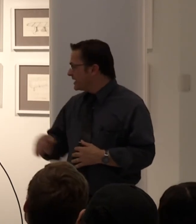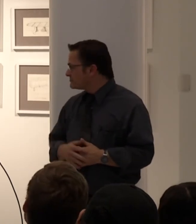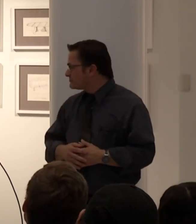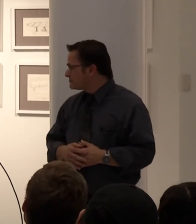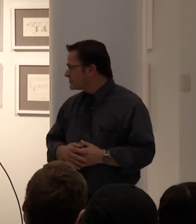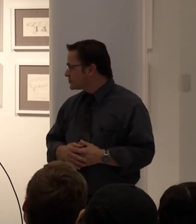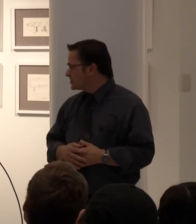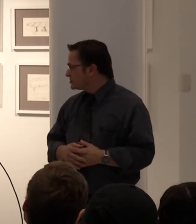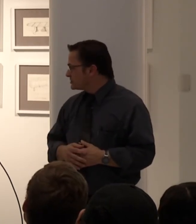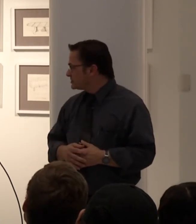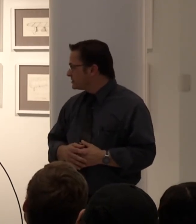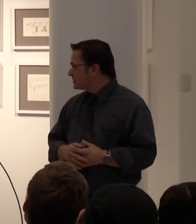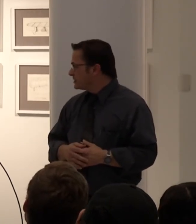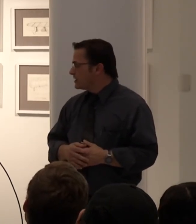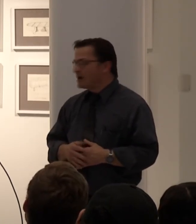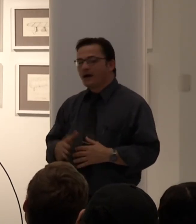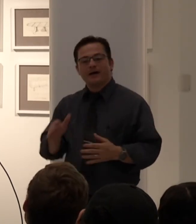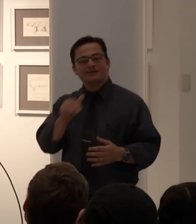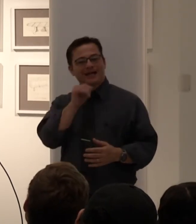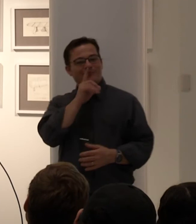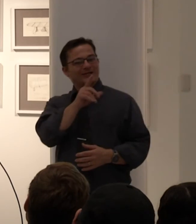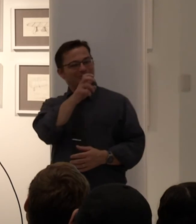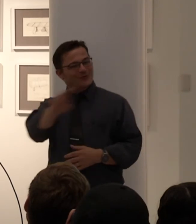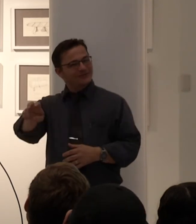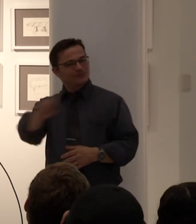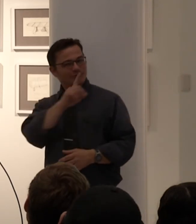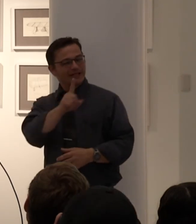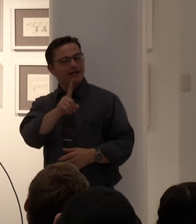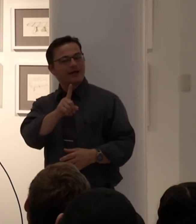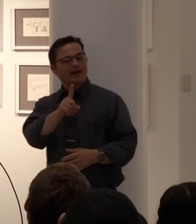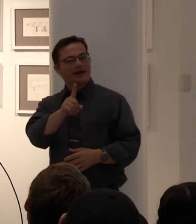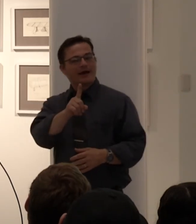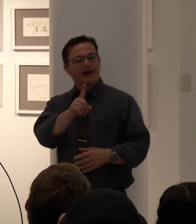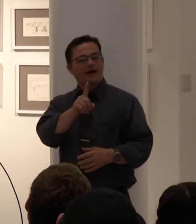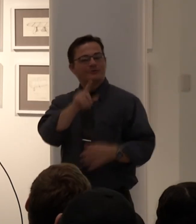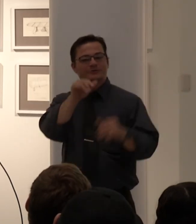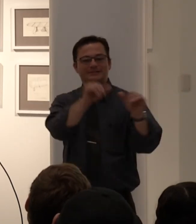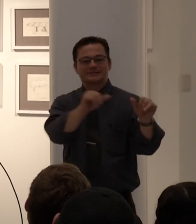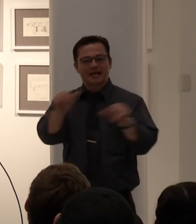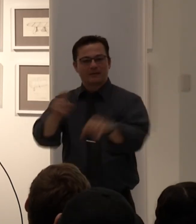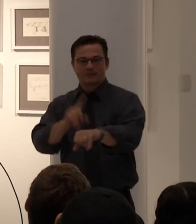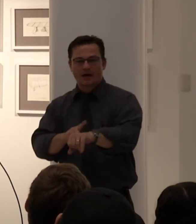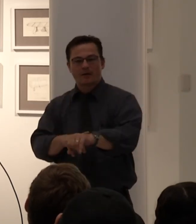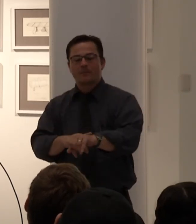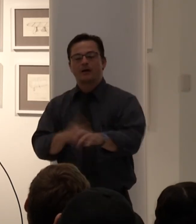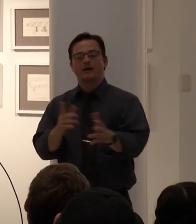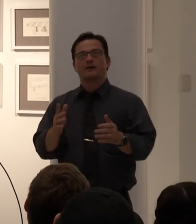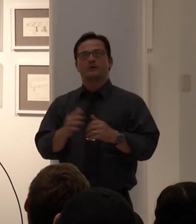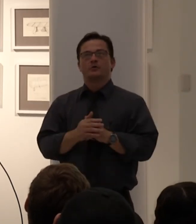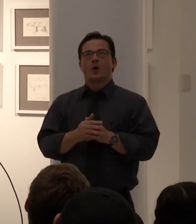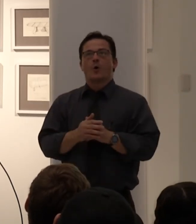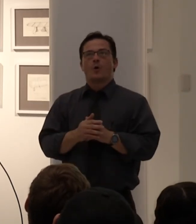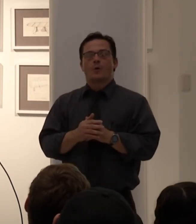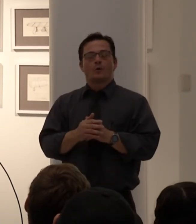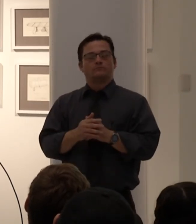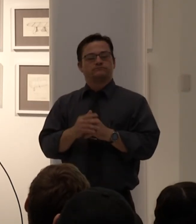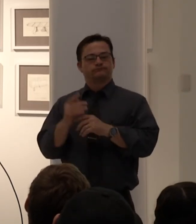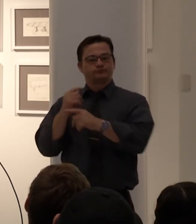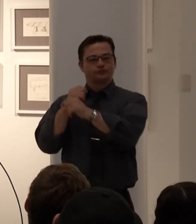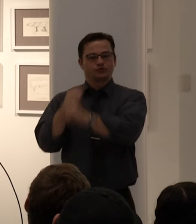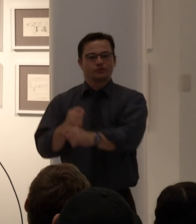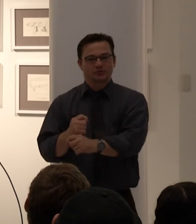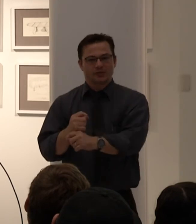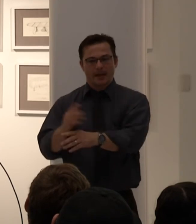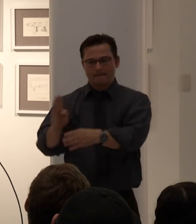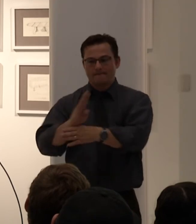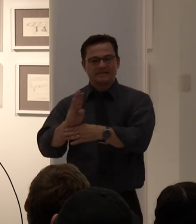make that switch? There wasn't a switch. It was exactly at the same time. You know, it's that traditionally a